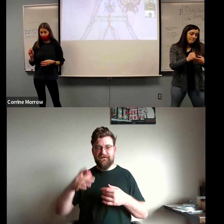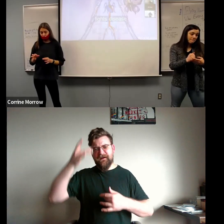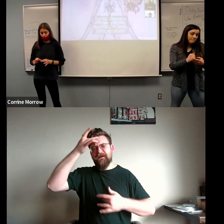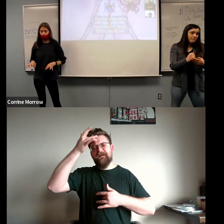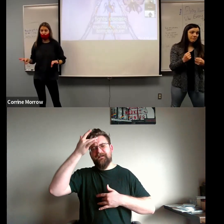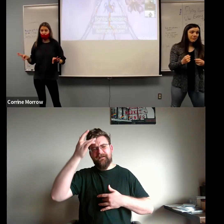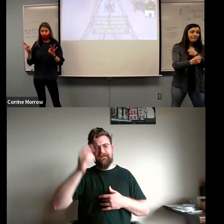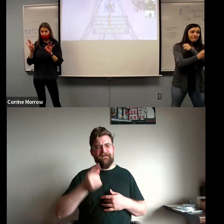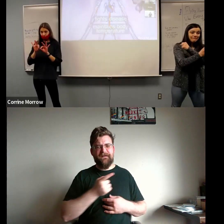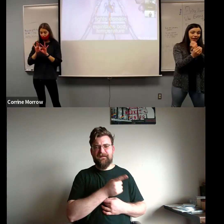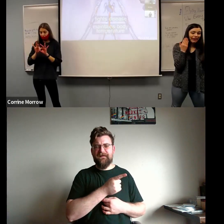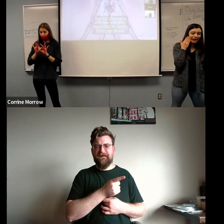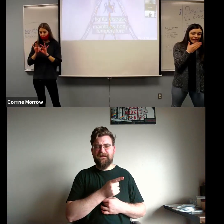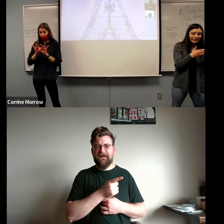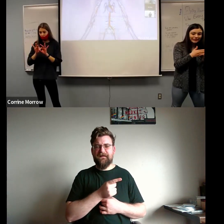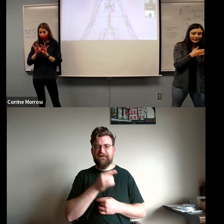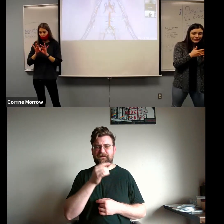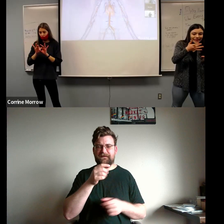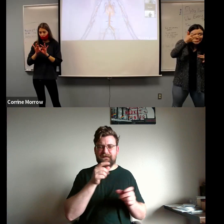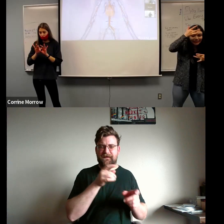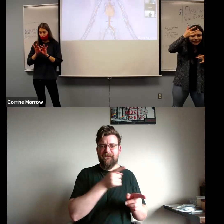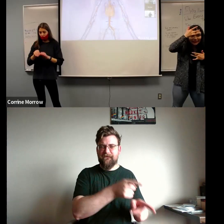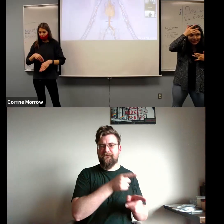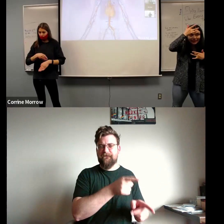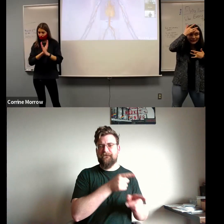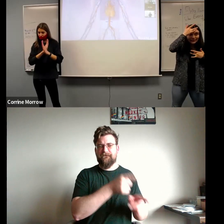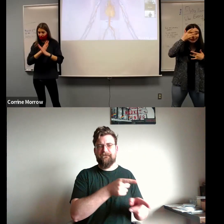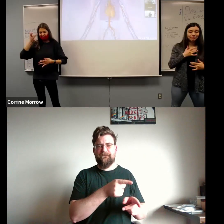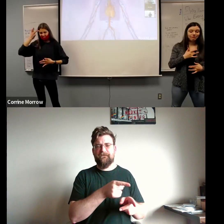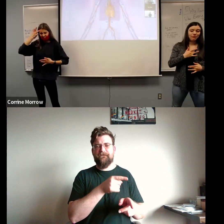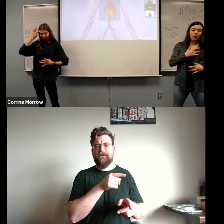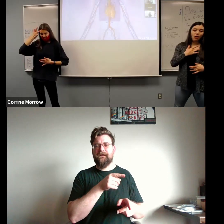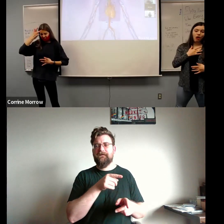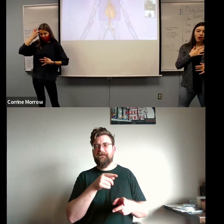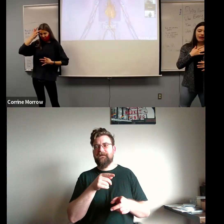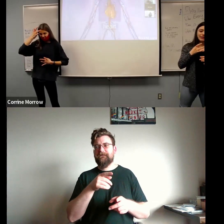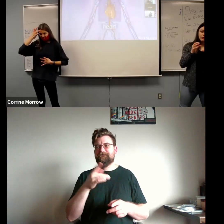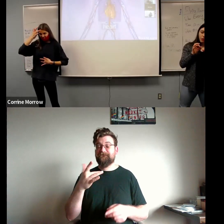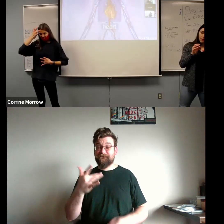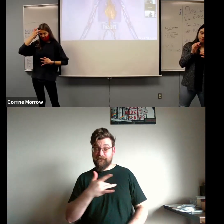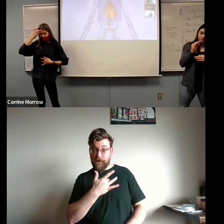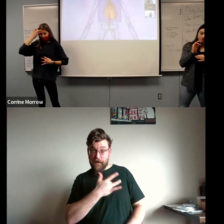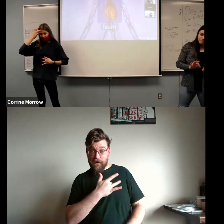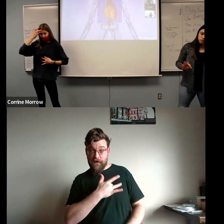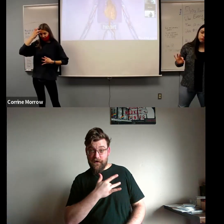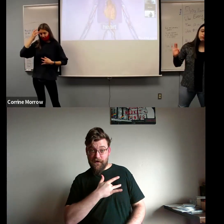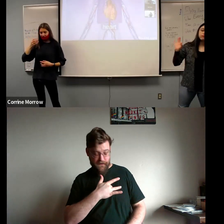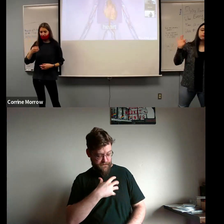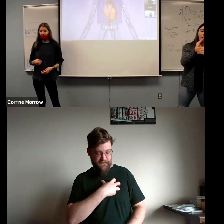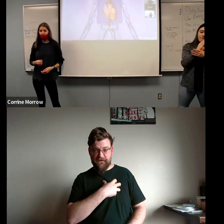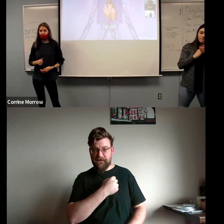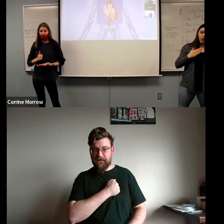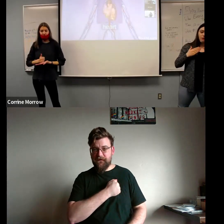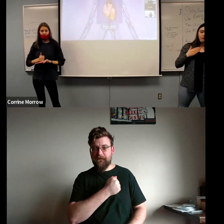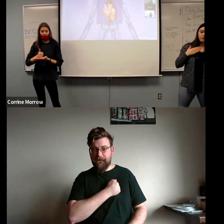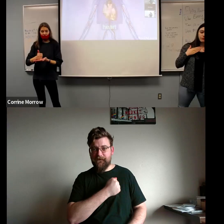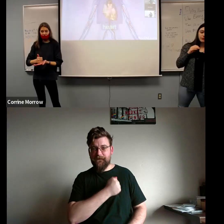temperature. The heart is the main engine of the circulatory system. It's a large muscle made of 4